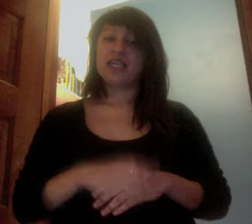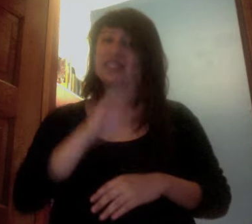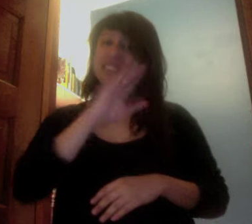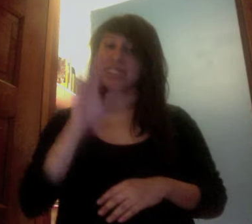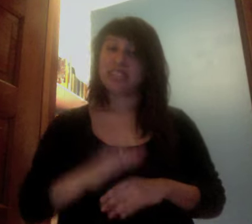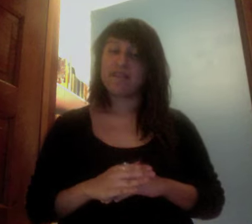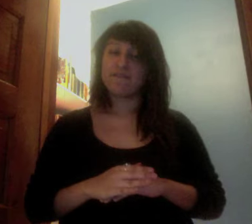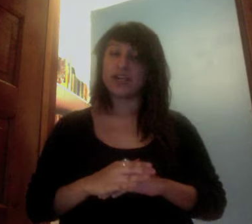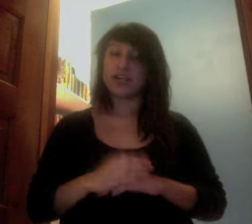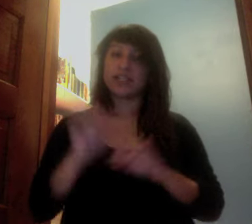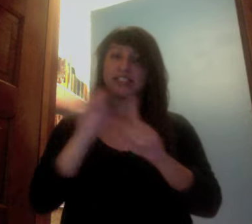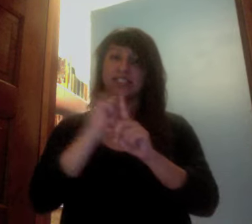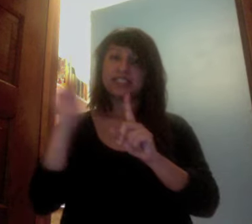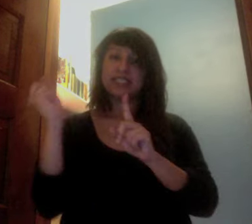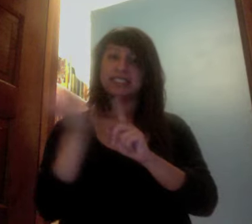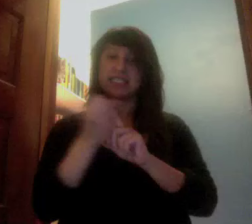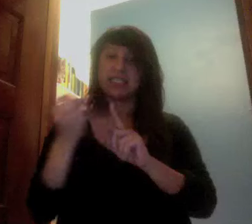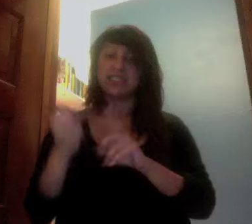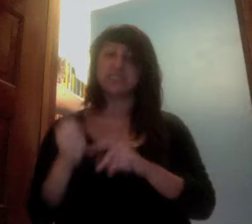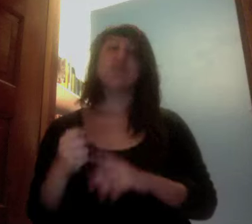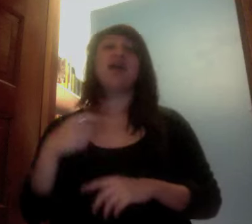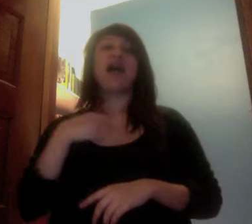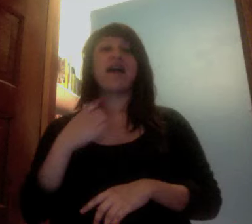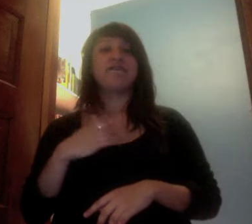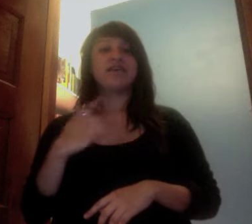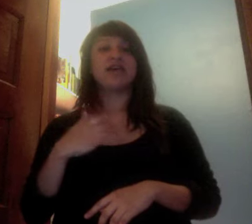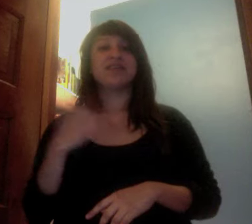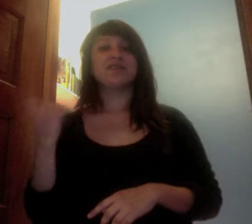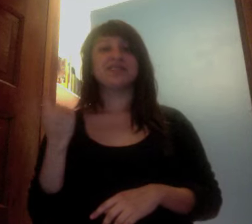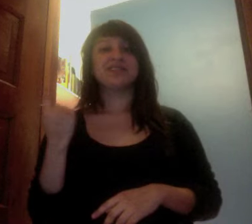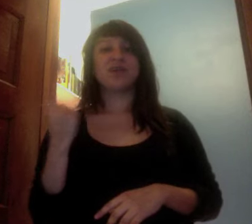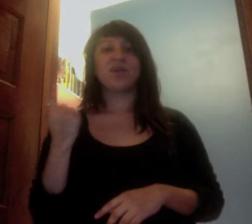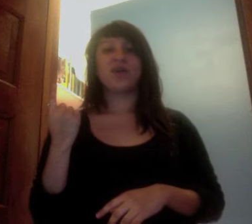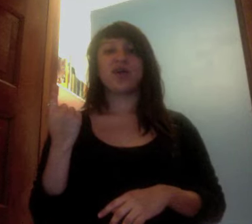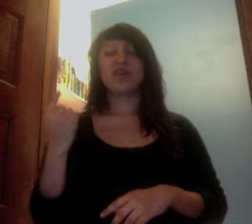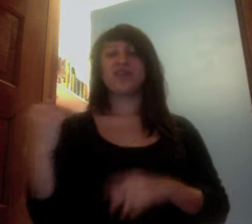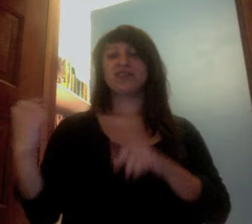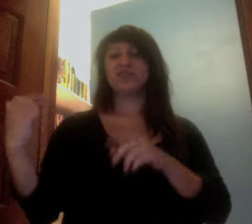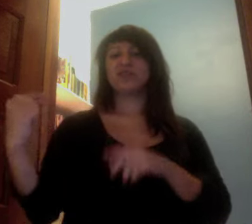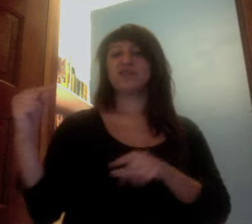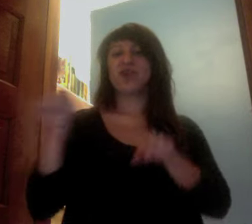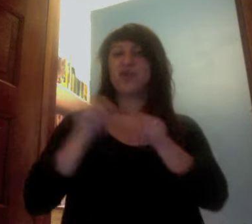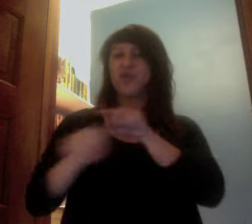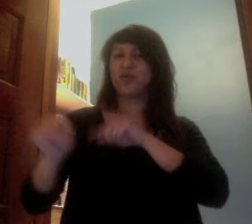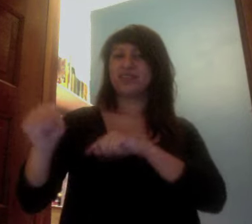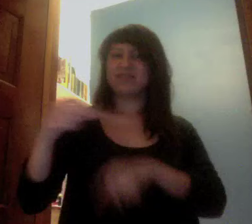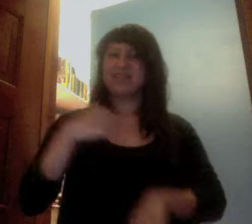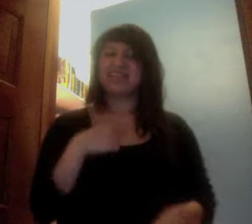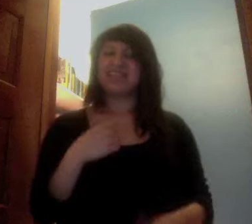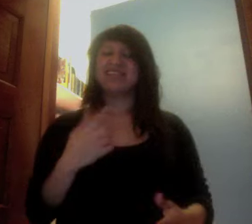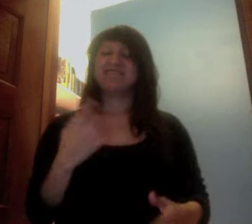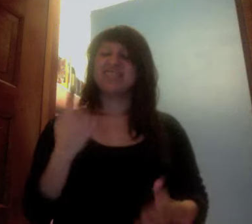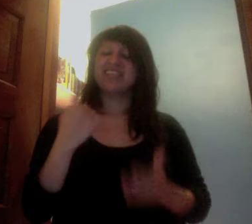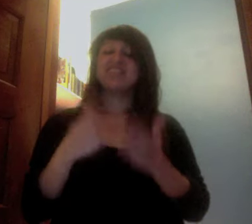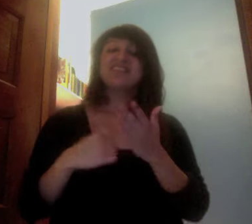me. There were a couple of times where, because of communication issue, language